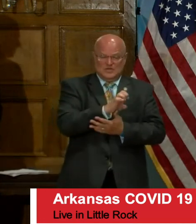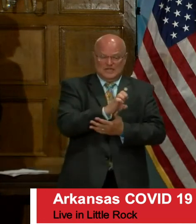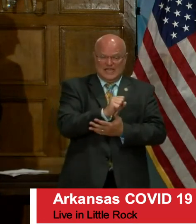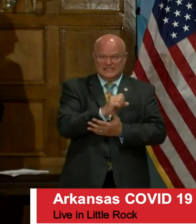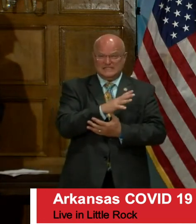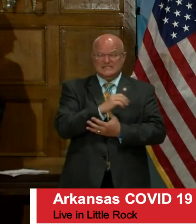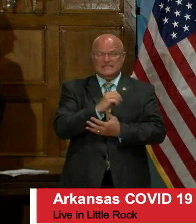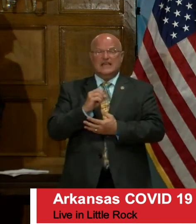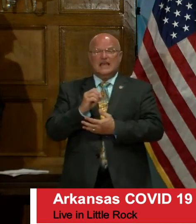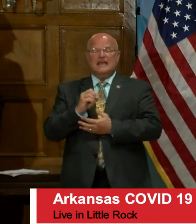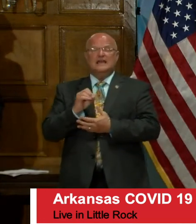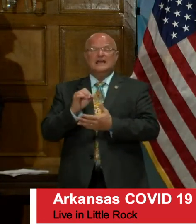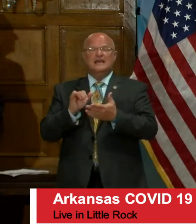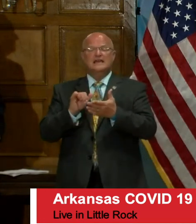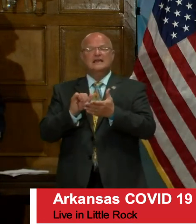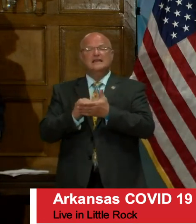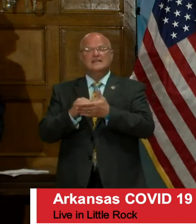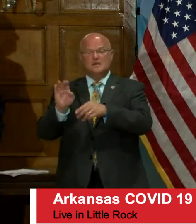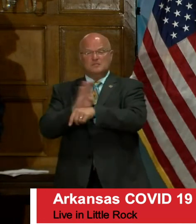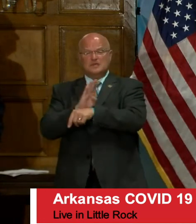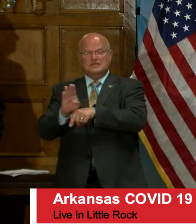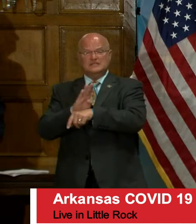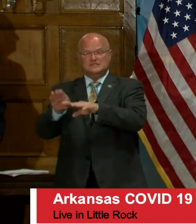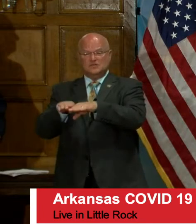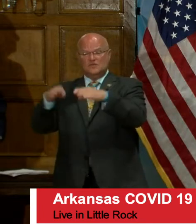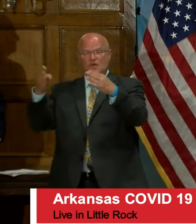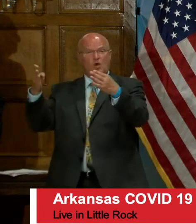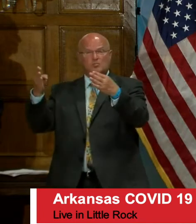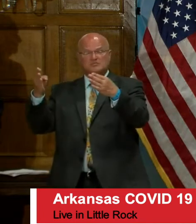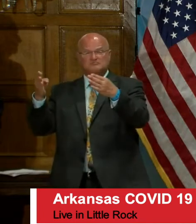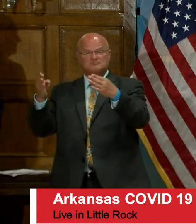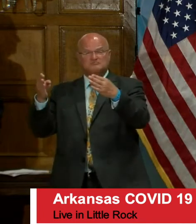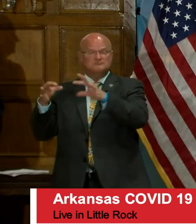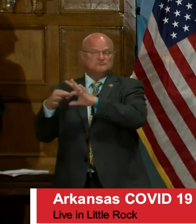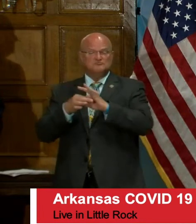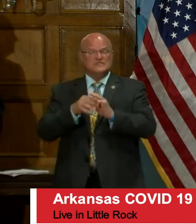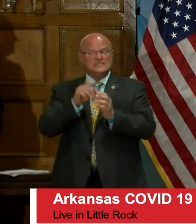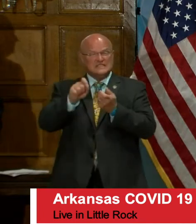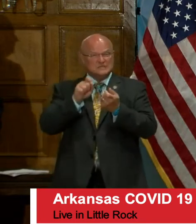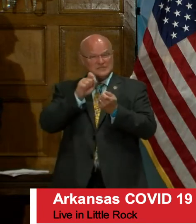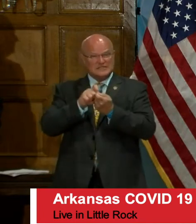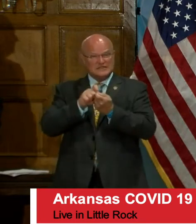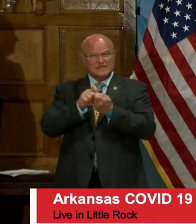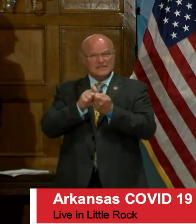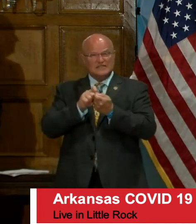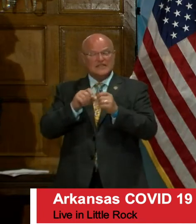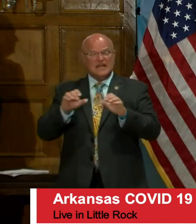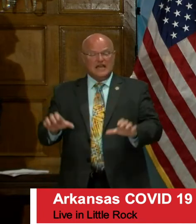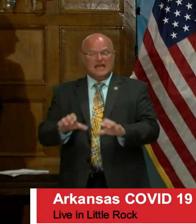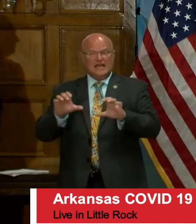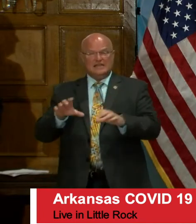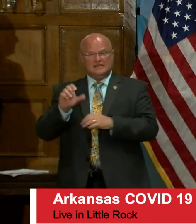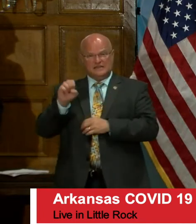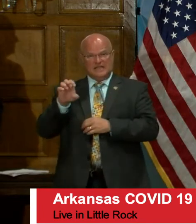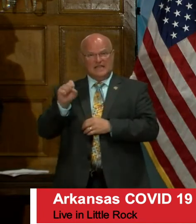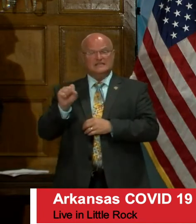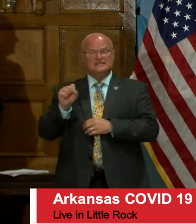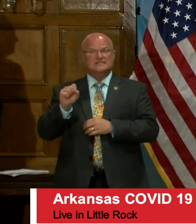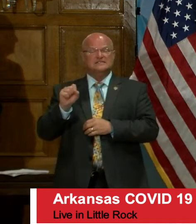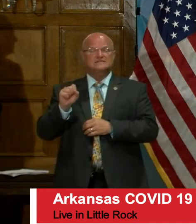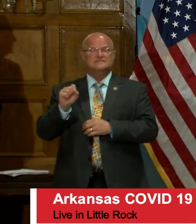cases and the businesses that we've opened. Specifically, of our active cases,